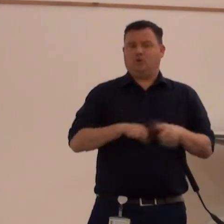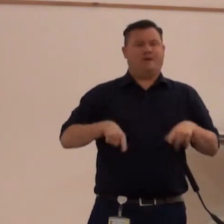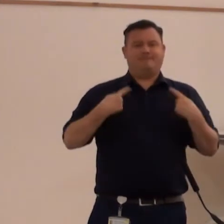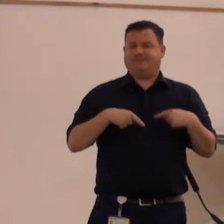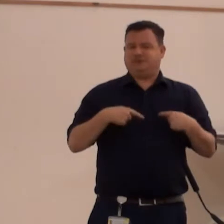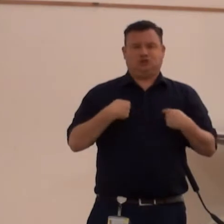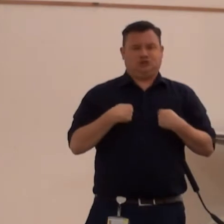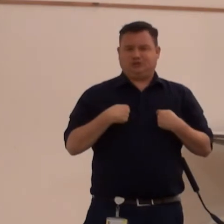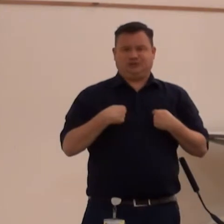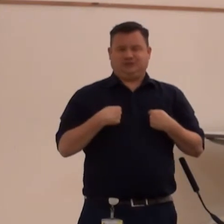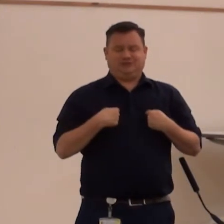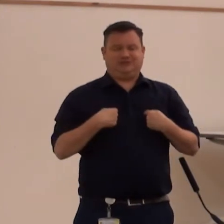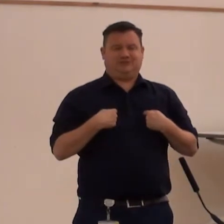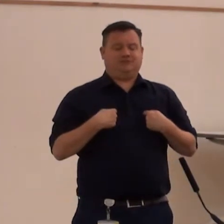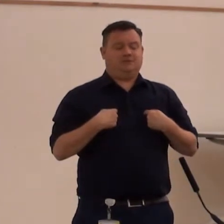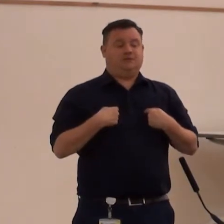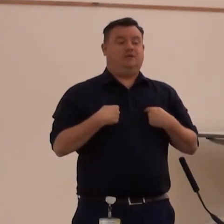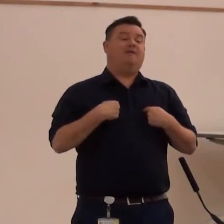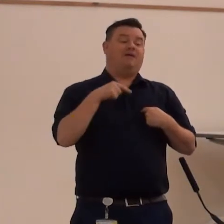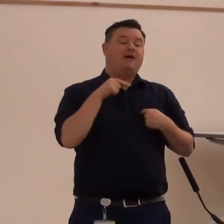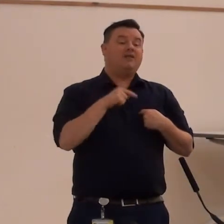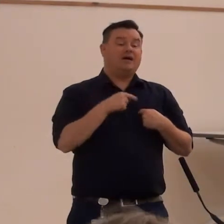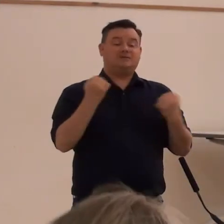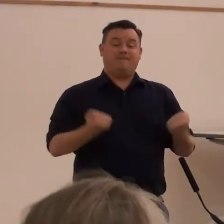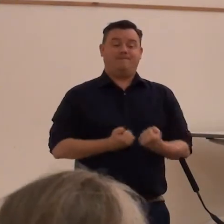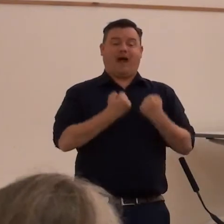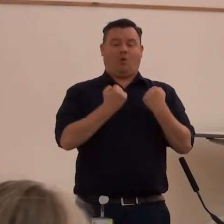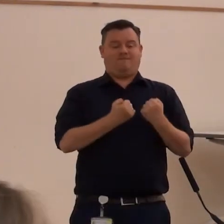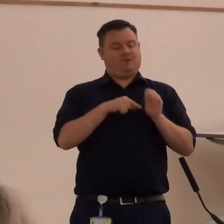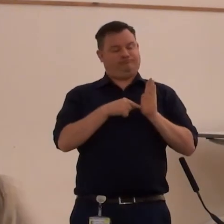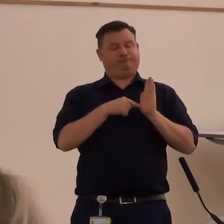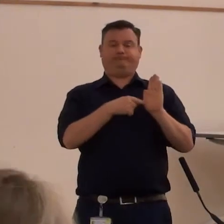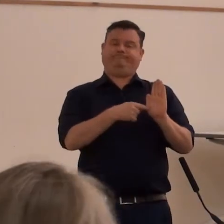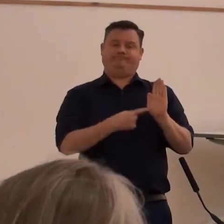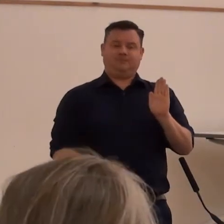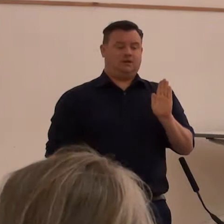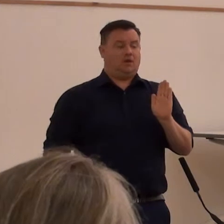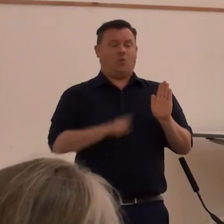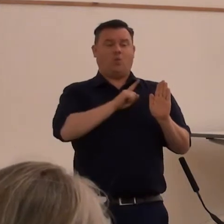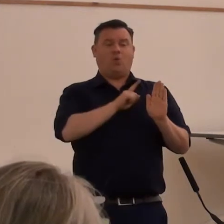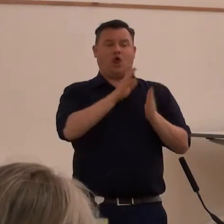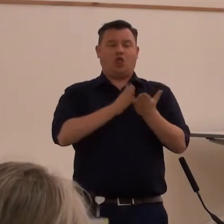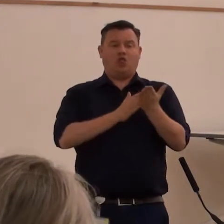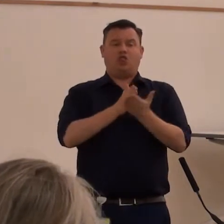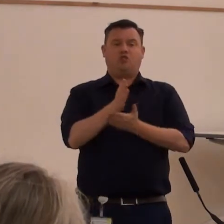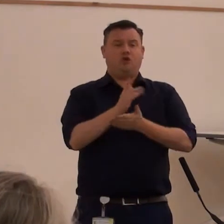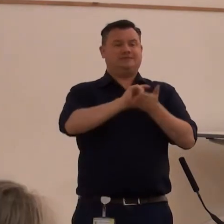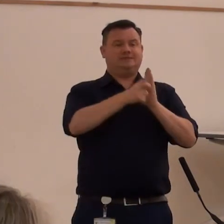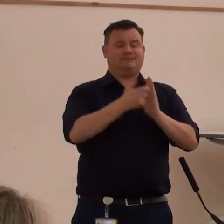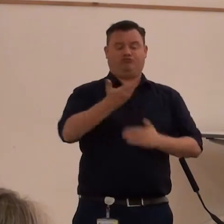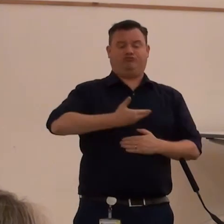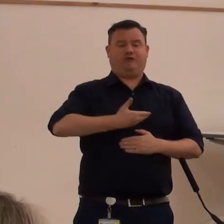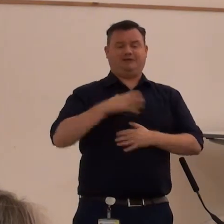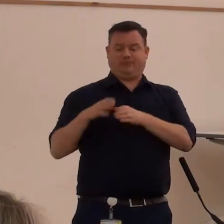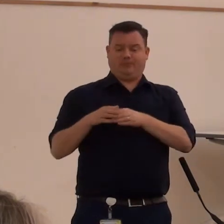permission. And that was, you know, that became a really powerful position because all the way through the disability rights